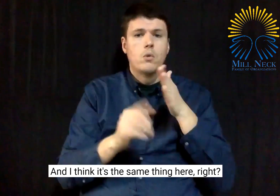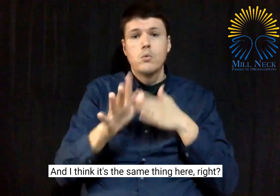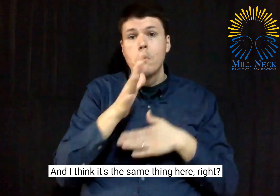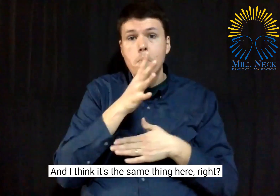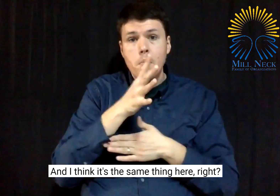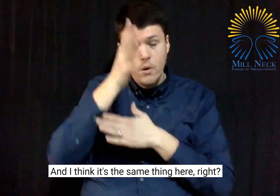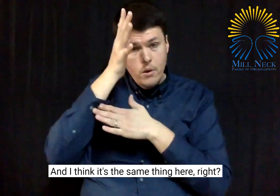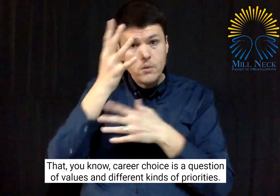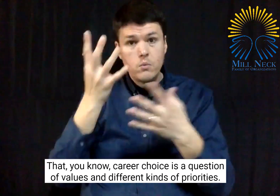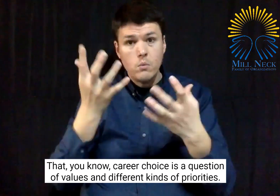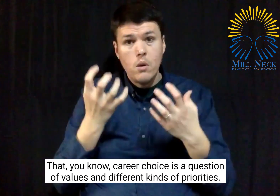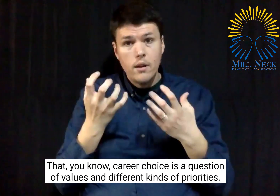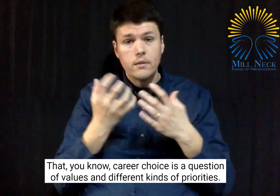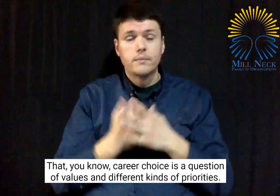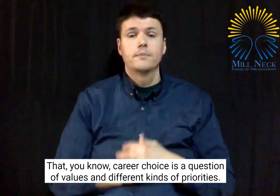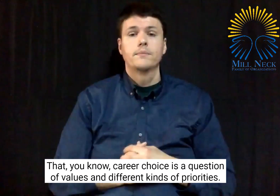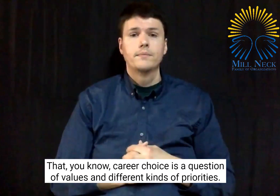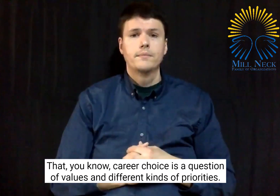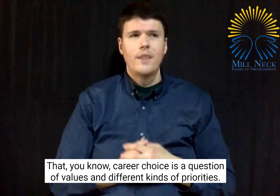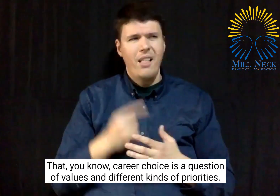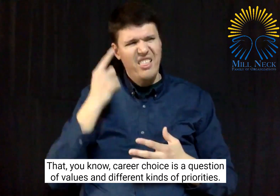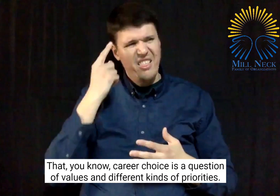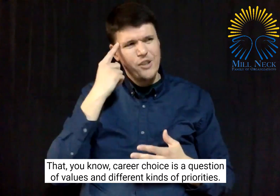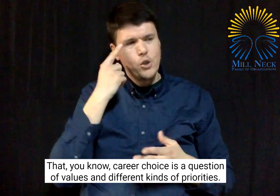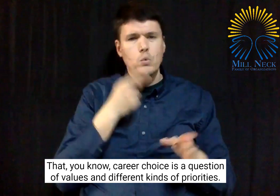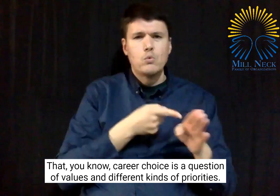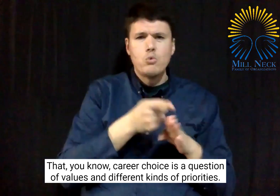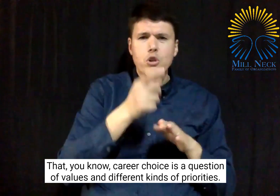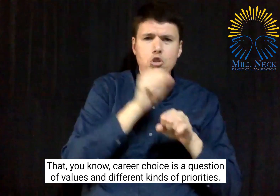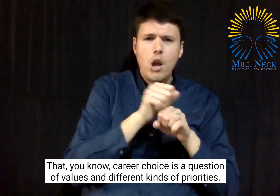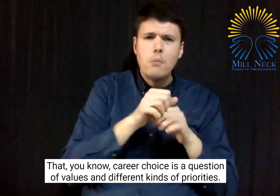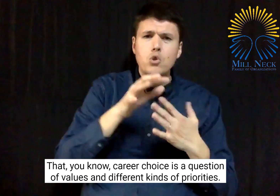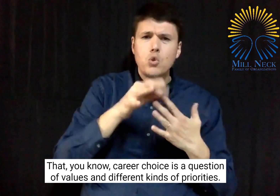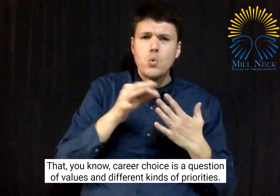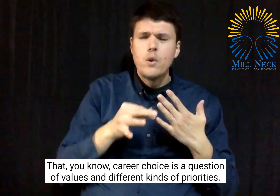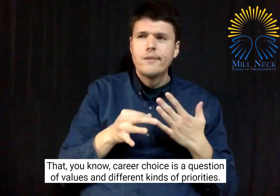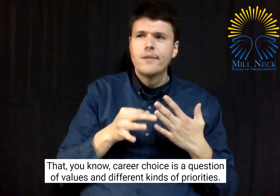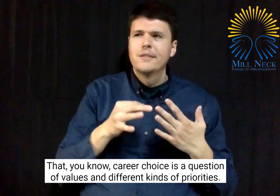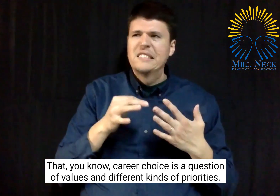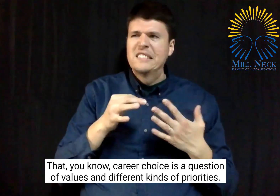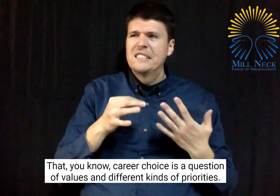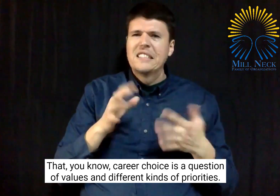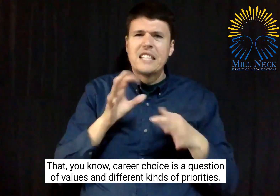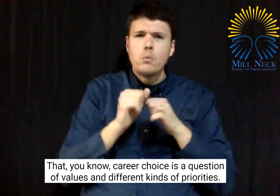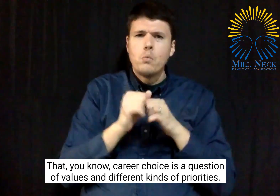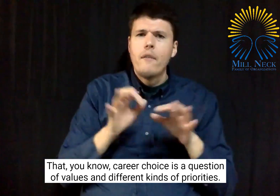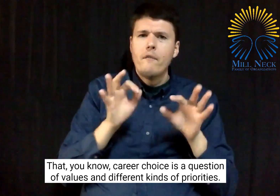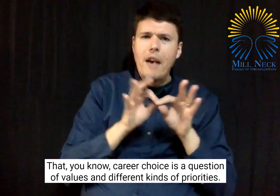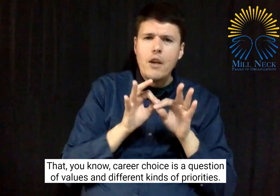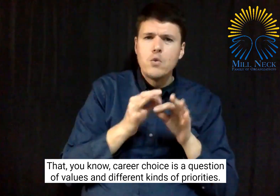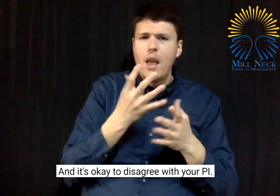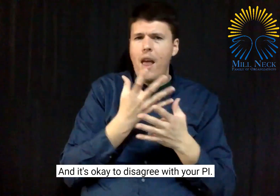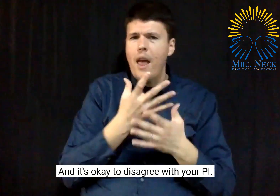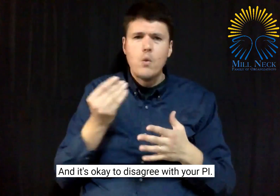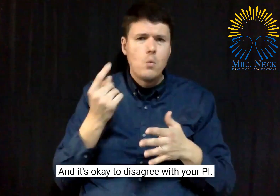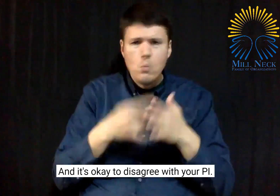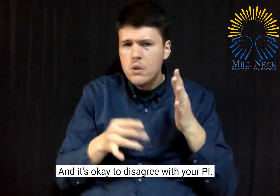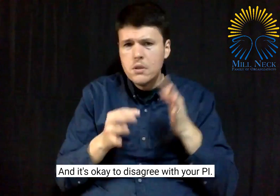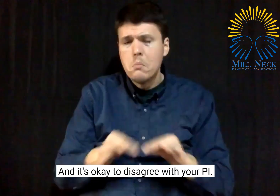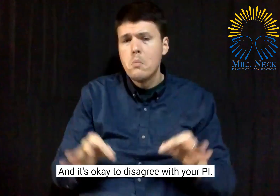here, right? Career choice is a question of values and different kinds of priorities. And it's okay to disagree with